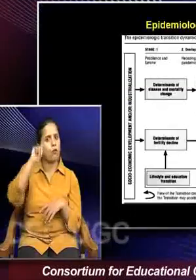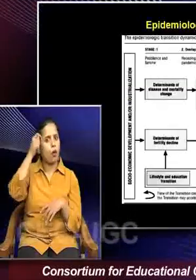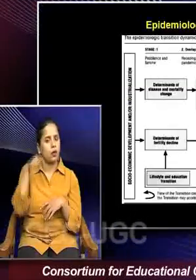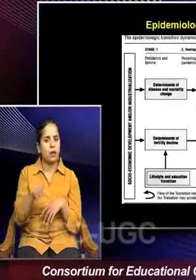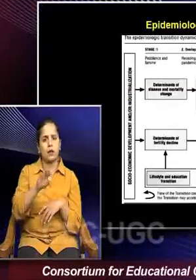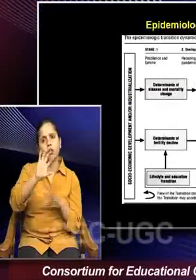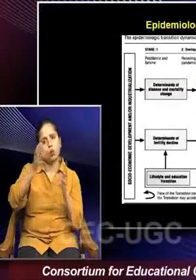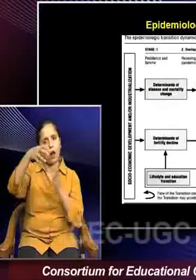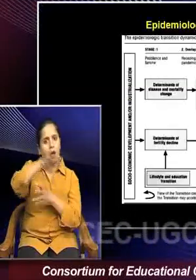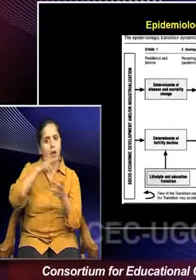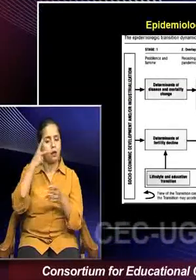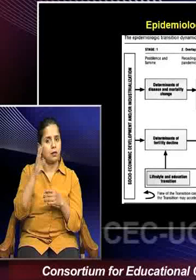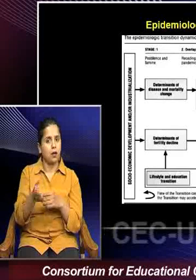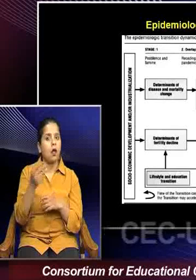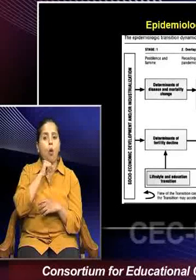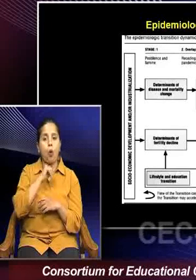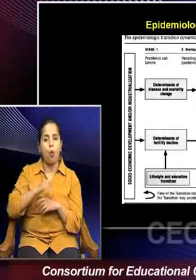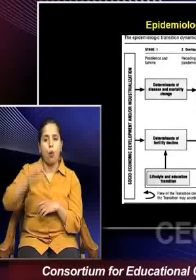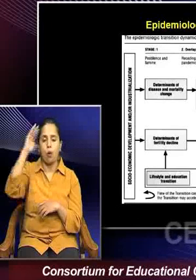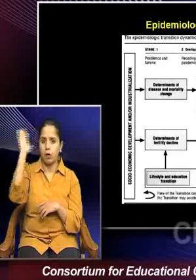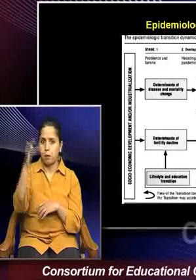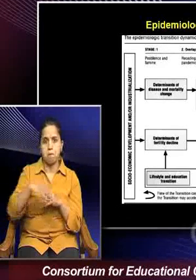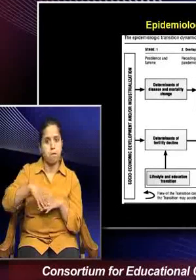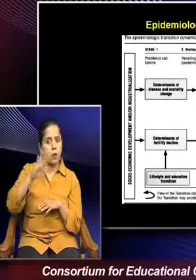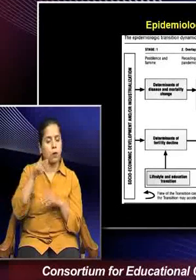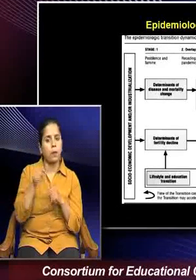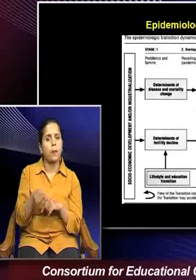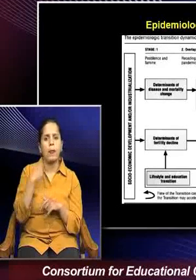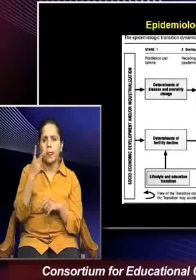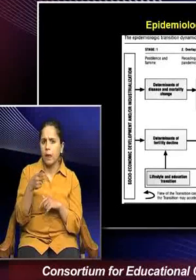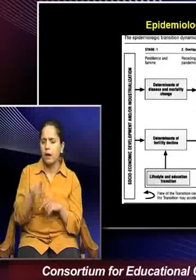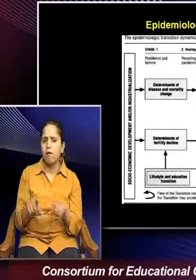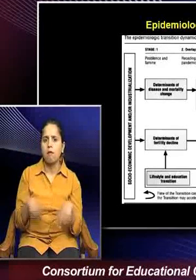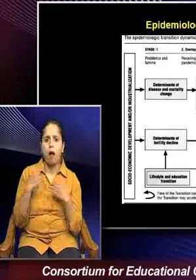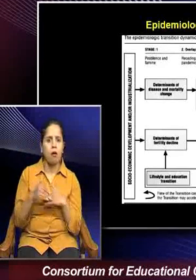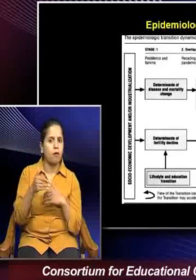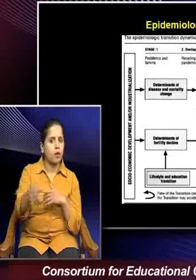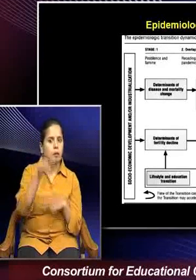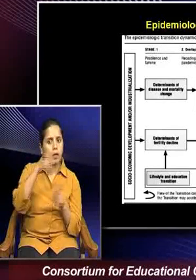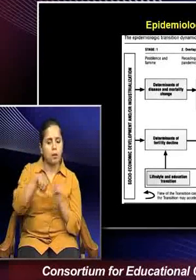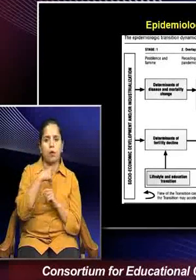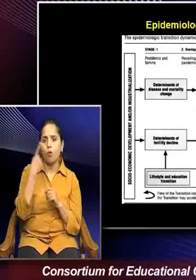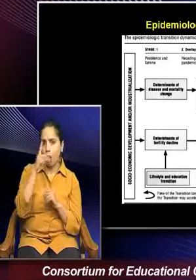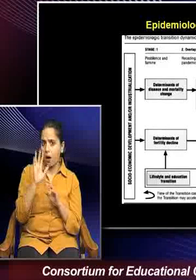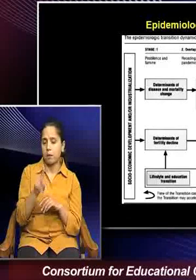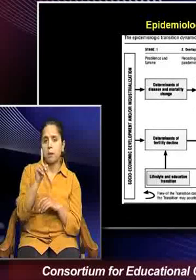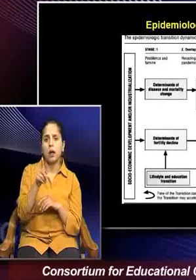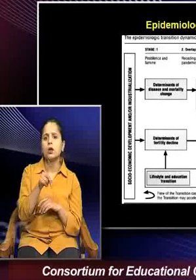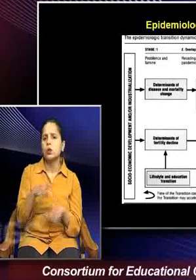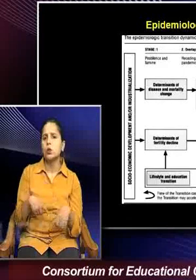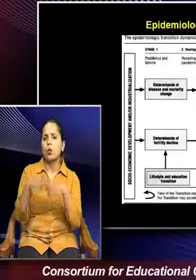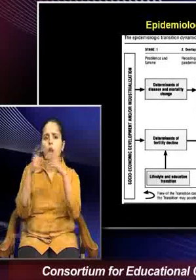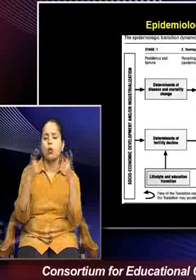today where proportion of aging is rising, so there is an increase in the life expectancy of people for sure, but what quality of